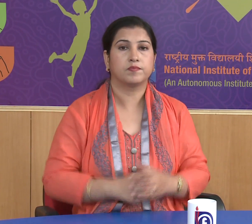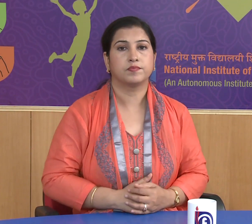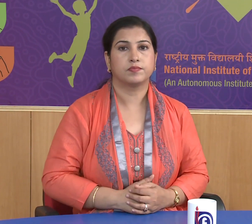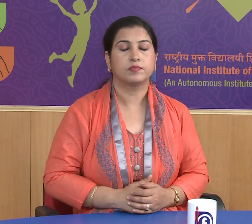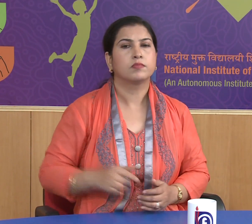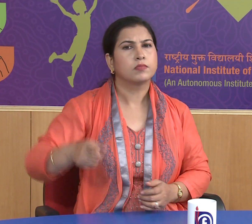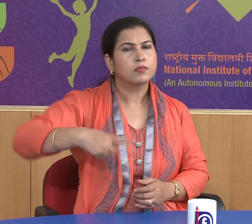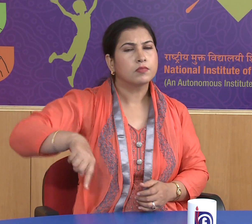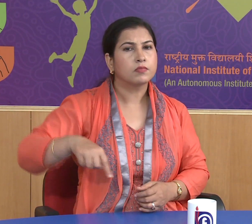are Indians.